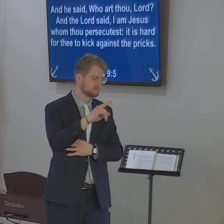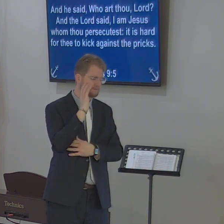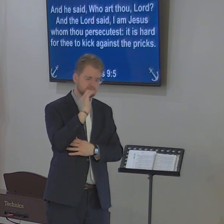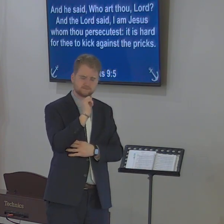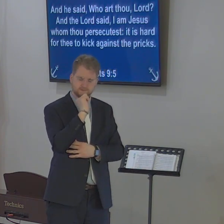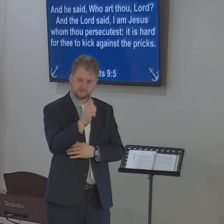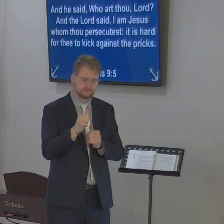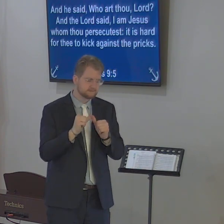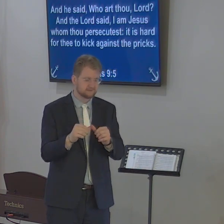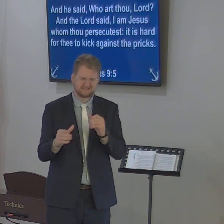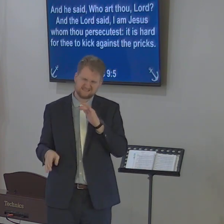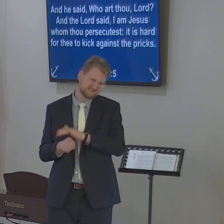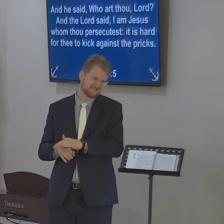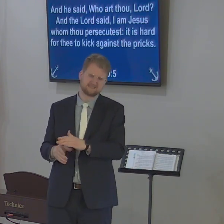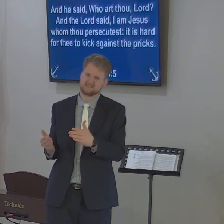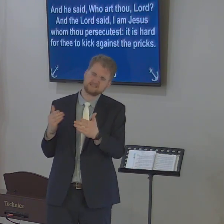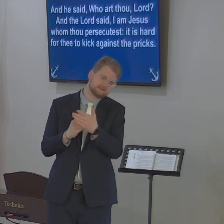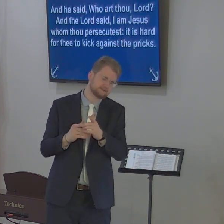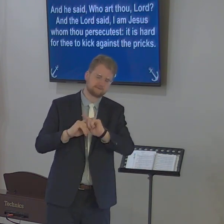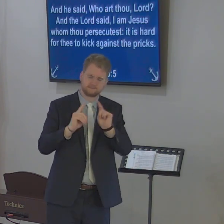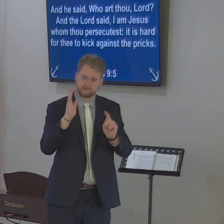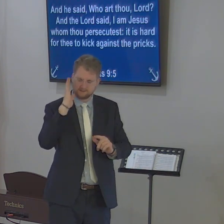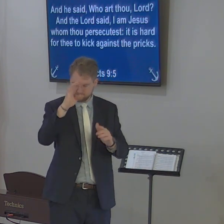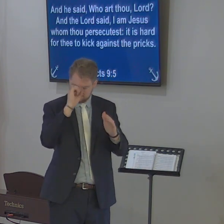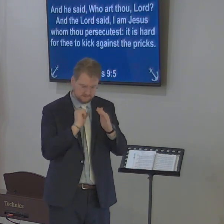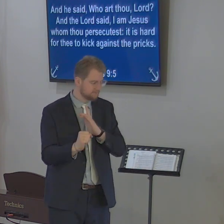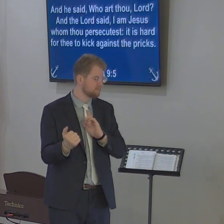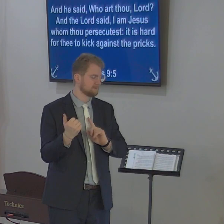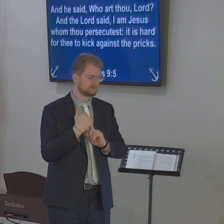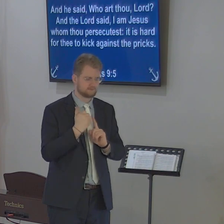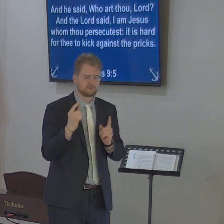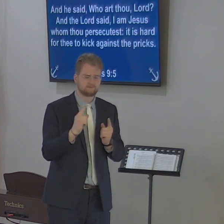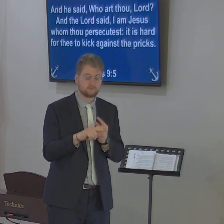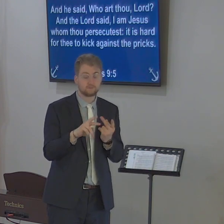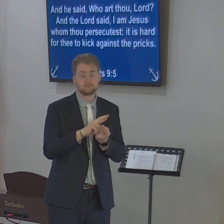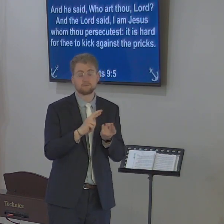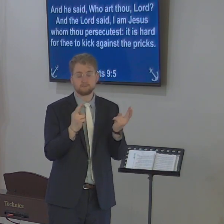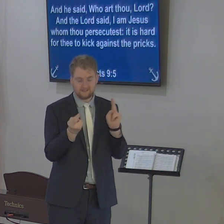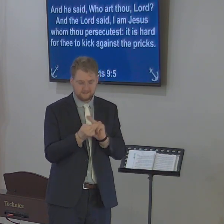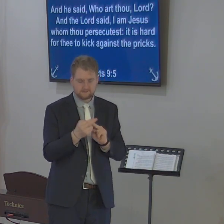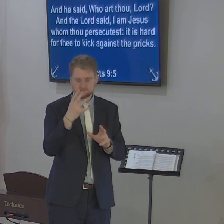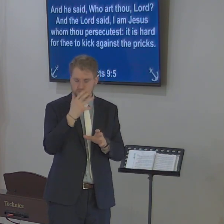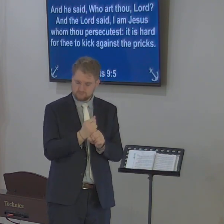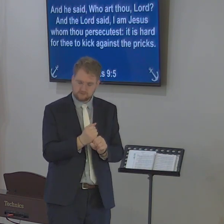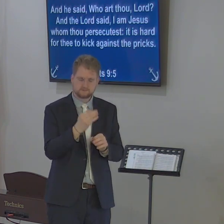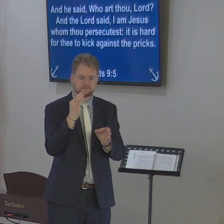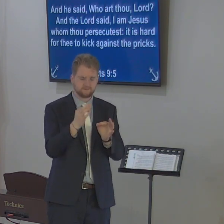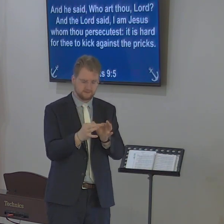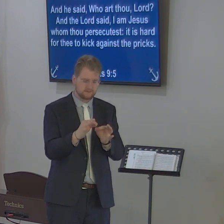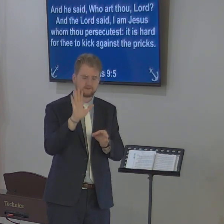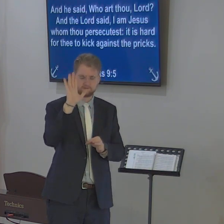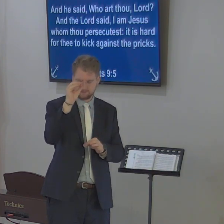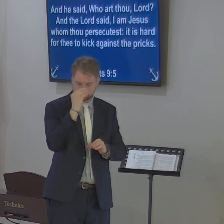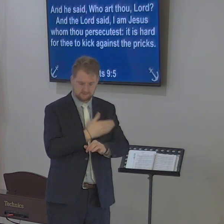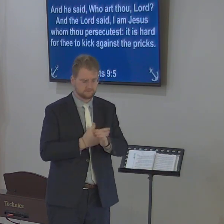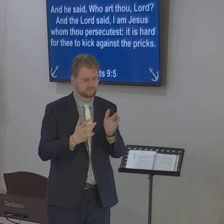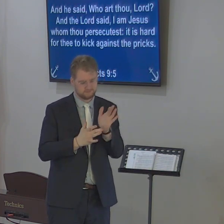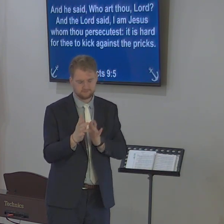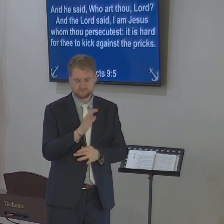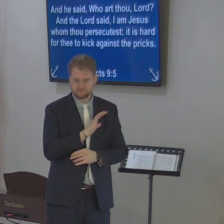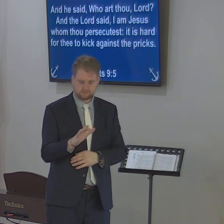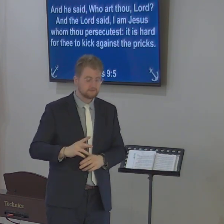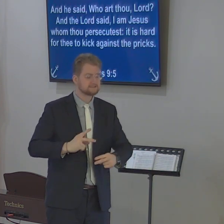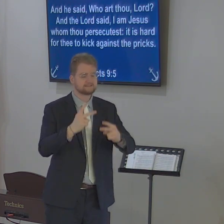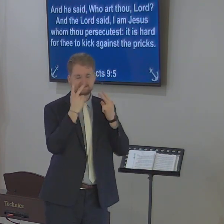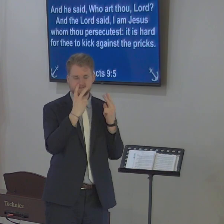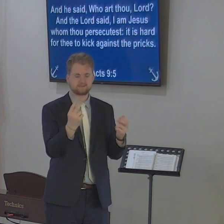kick against it and that they would submit themselves to repentance and trust and faith in your Son, Jesus Christ. Seeing the